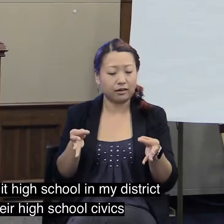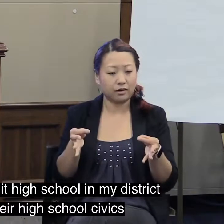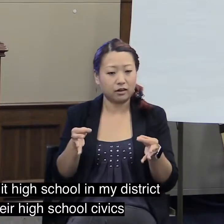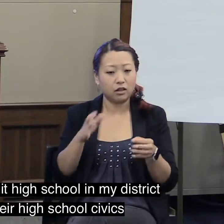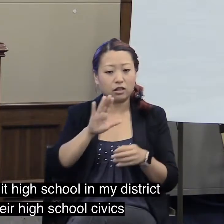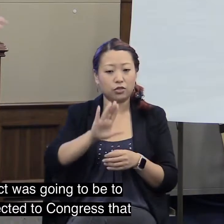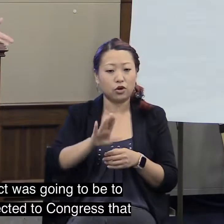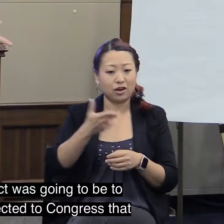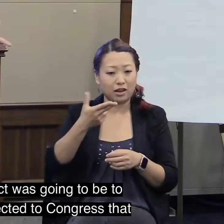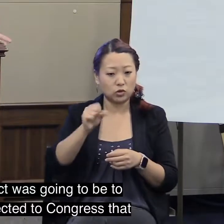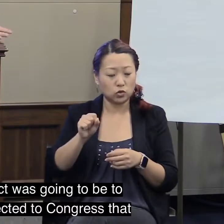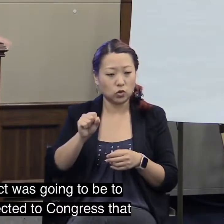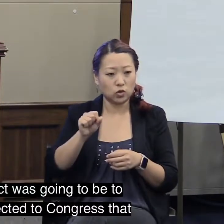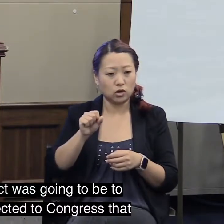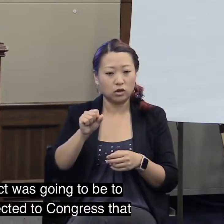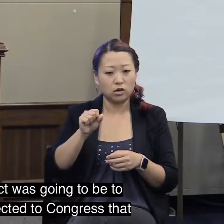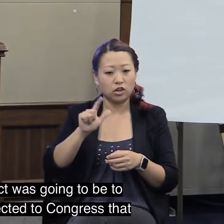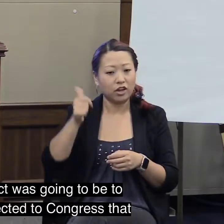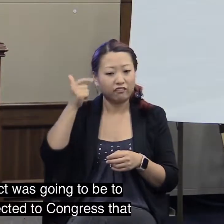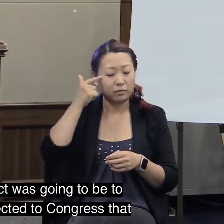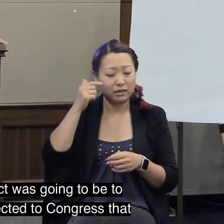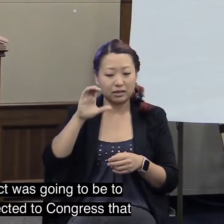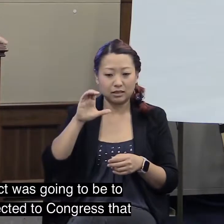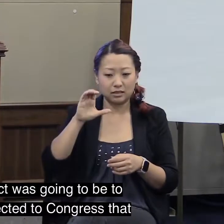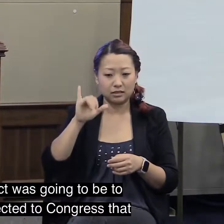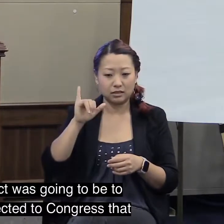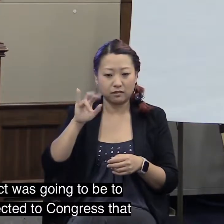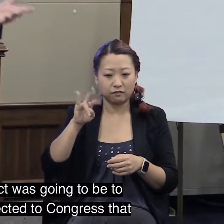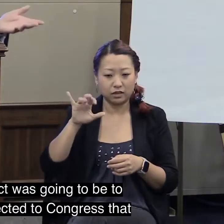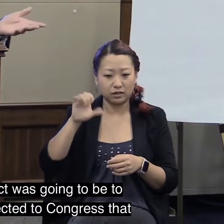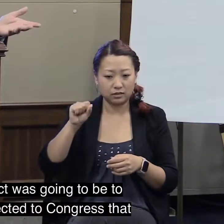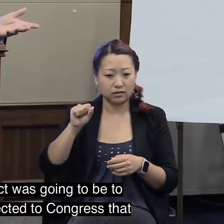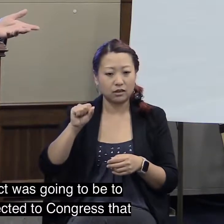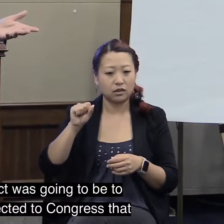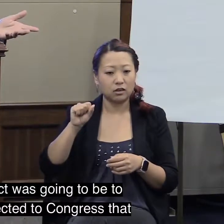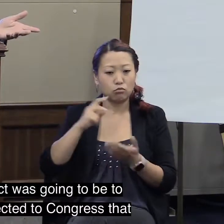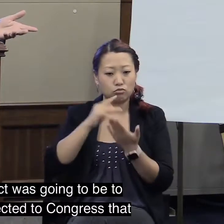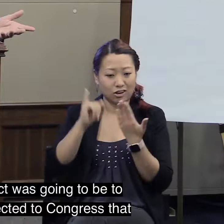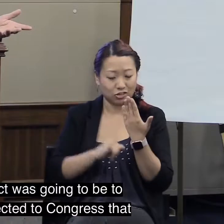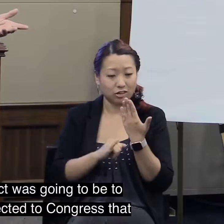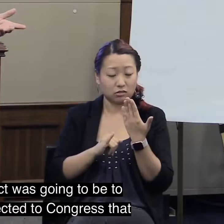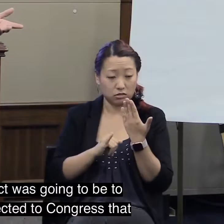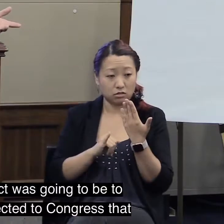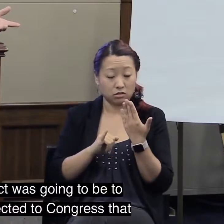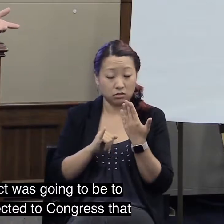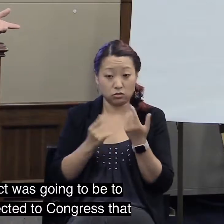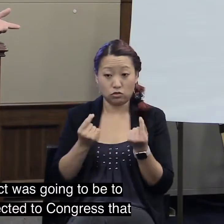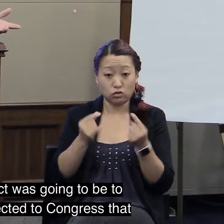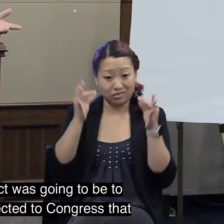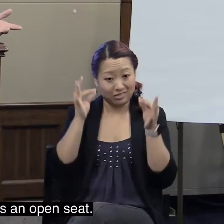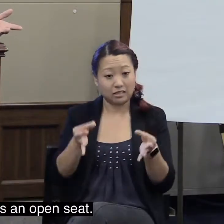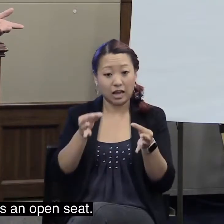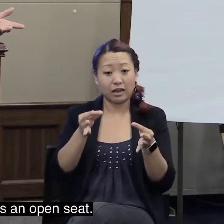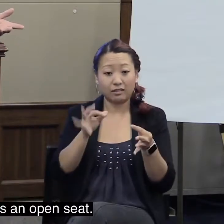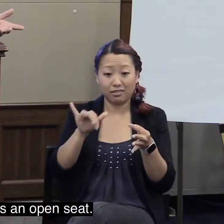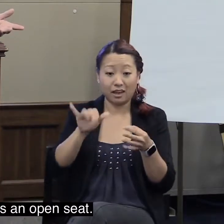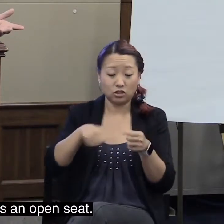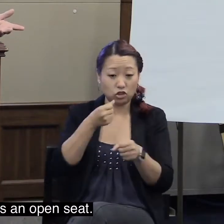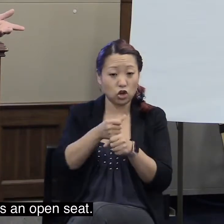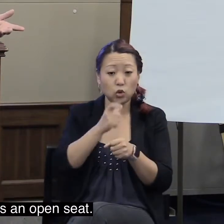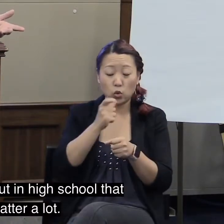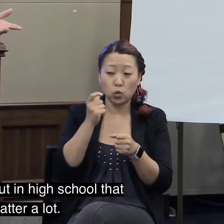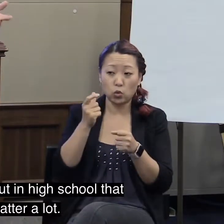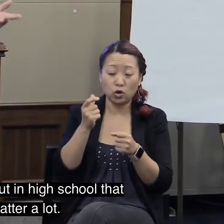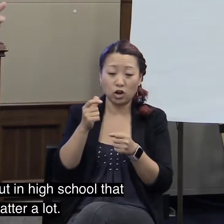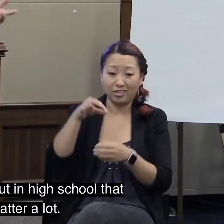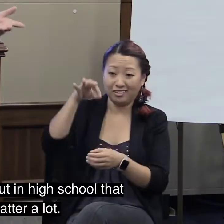high school civics government class project was going to be to decide who would get elected to Congress that year because it was an open